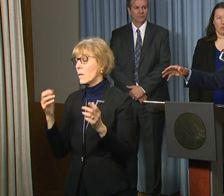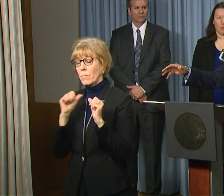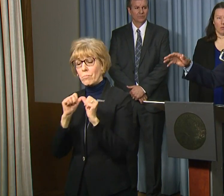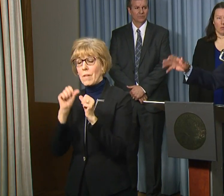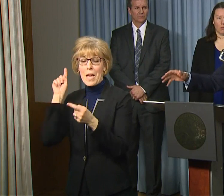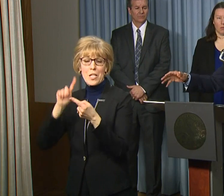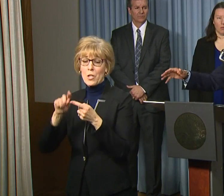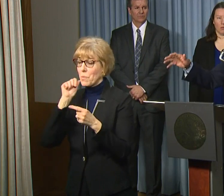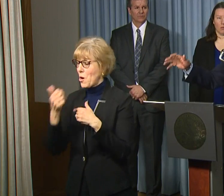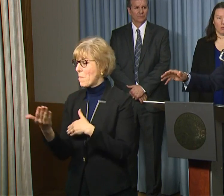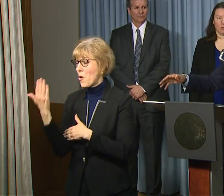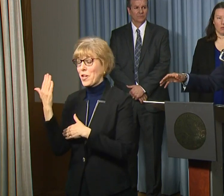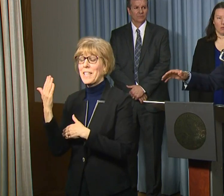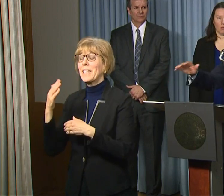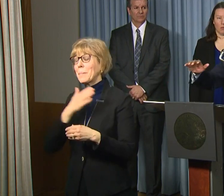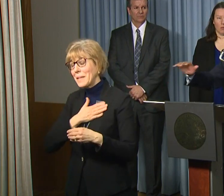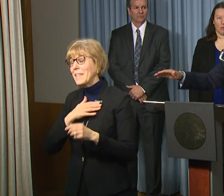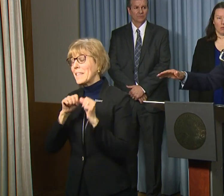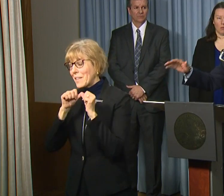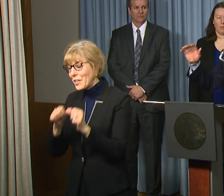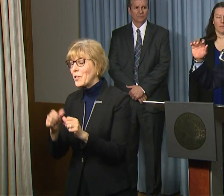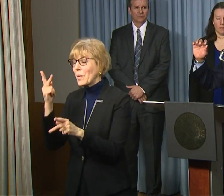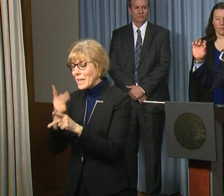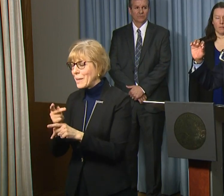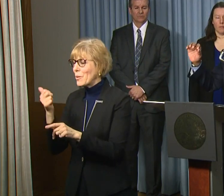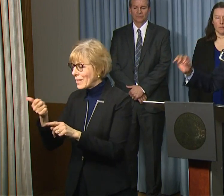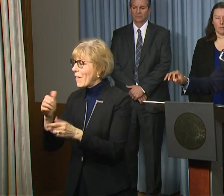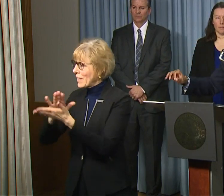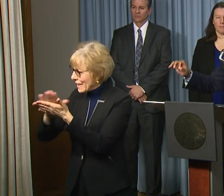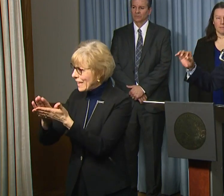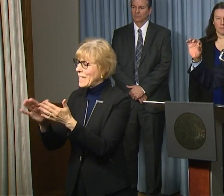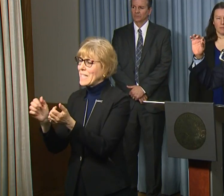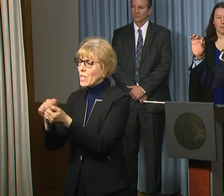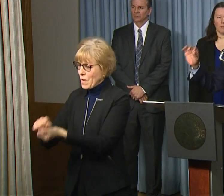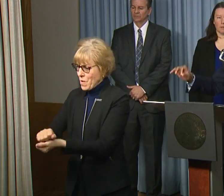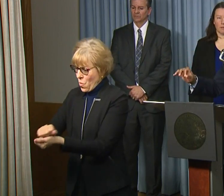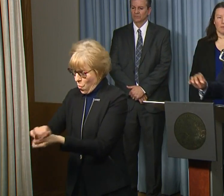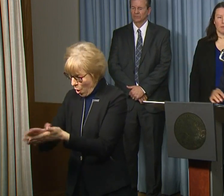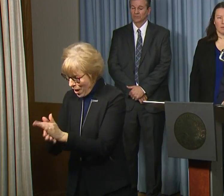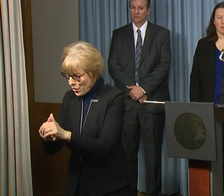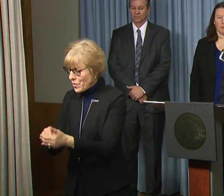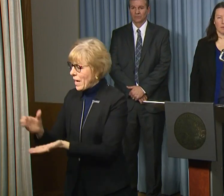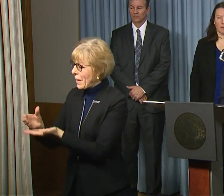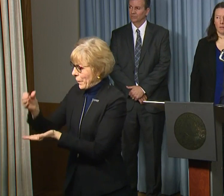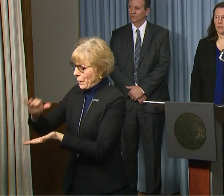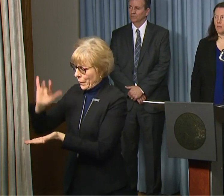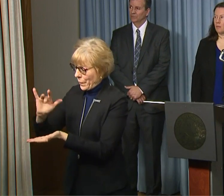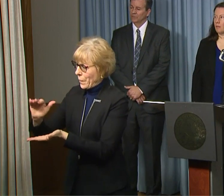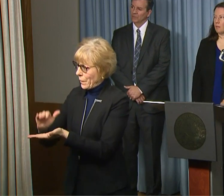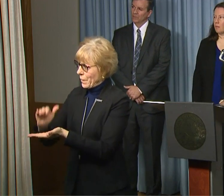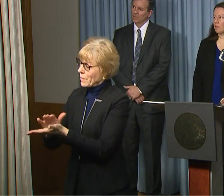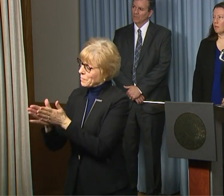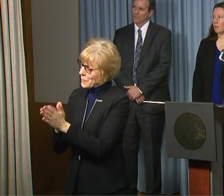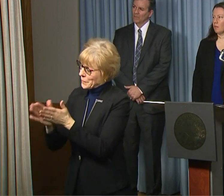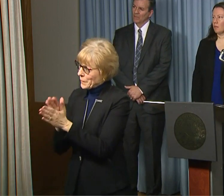morning. Practice good hygiene. Everything we've said, wash your hands, use hand sanitizer, practice social distancing.